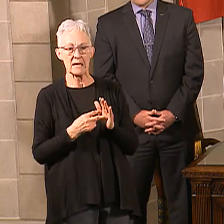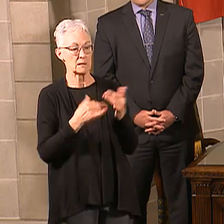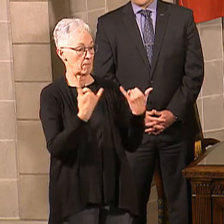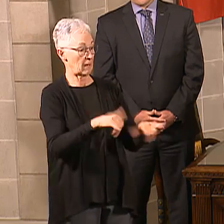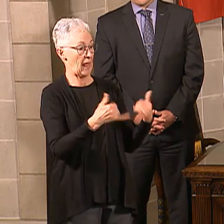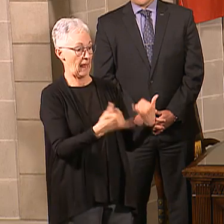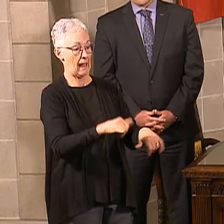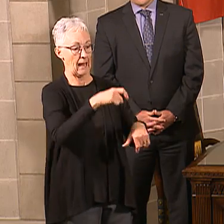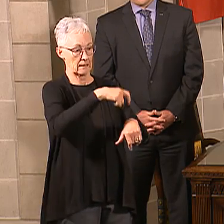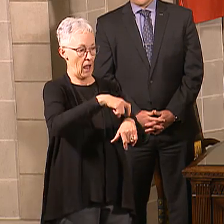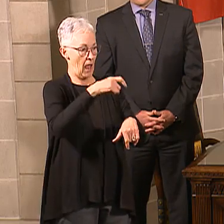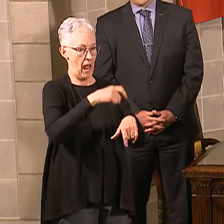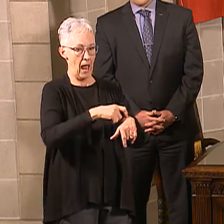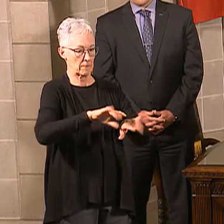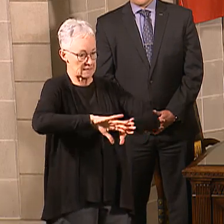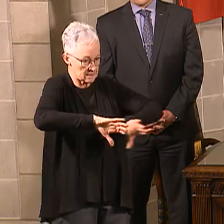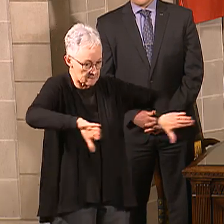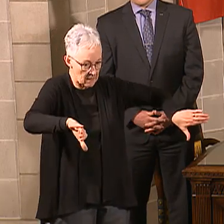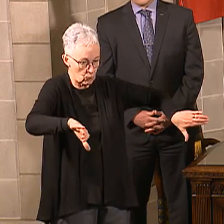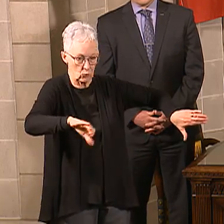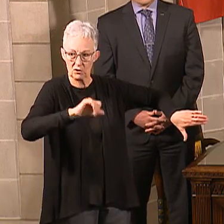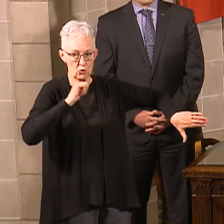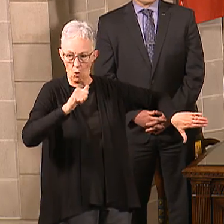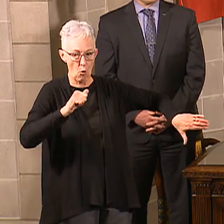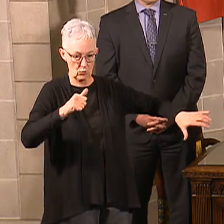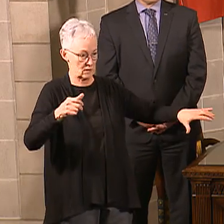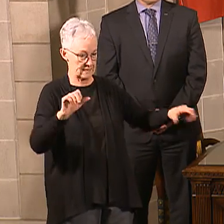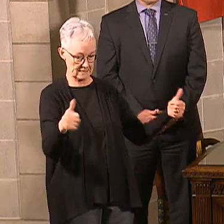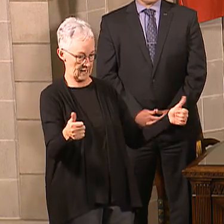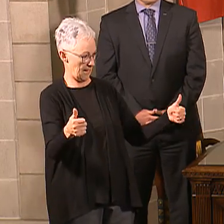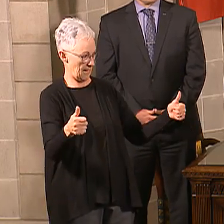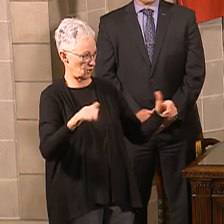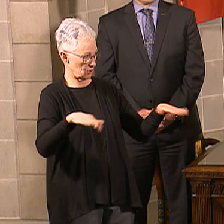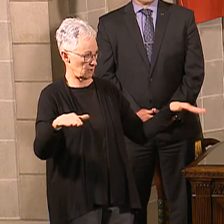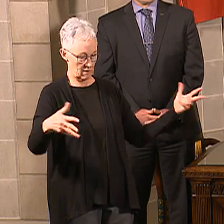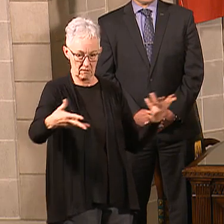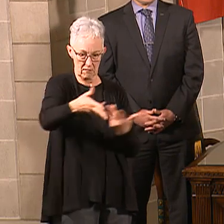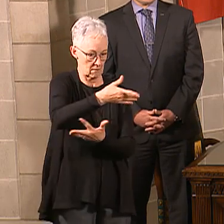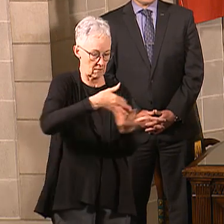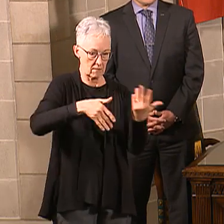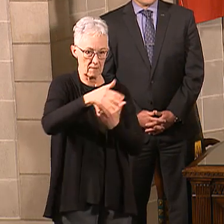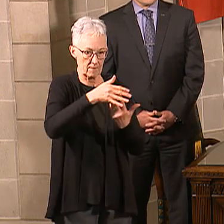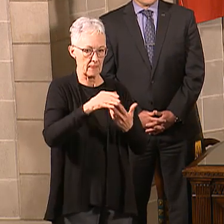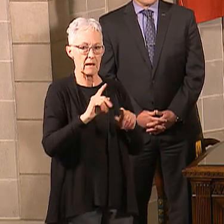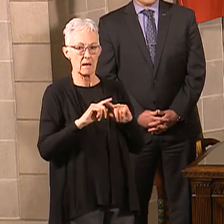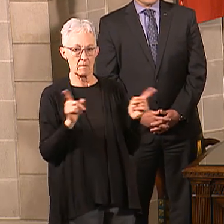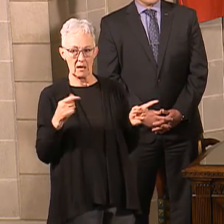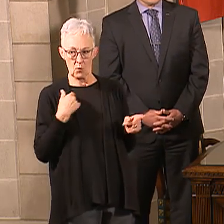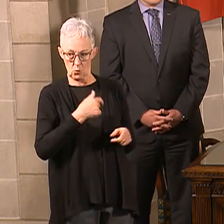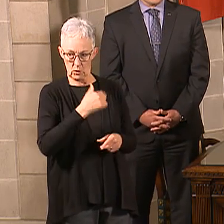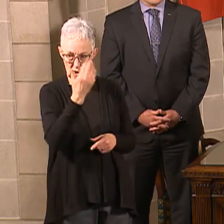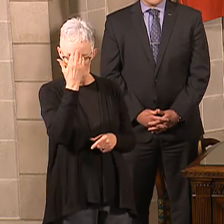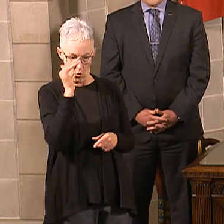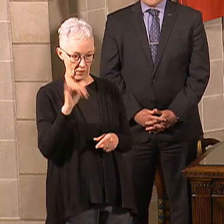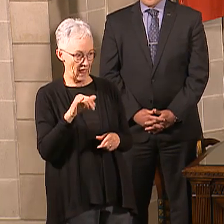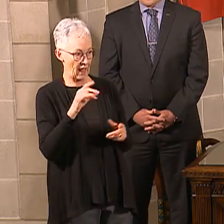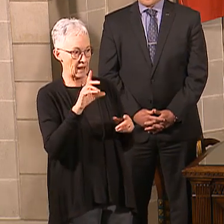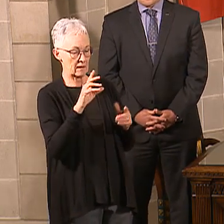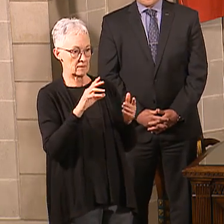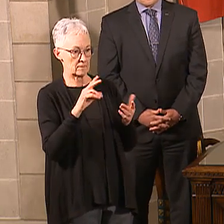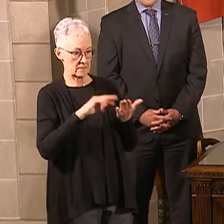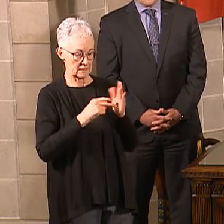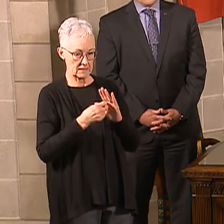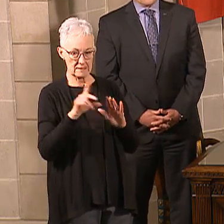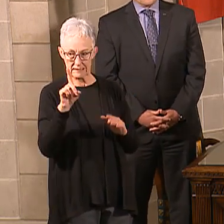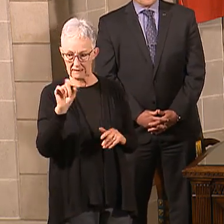at lunch or anything like that to be able to help do that. But still, even with that, we know that's going to be reducing the daycare capacity, so to speak, in the